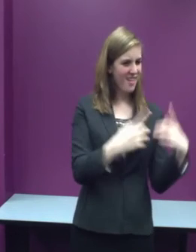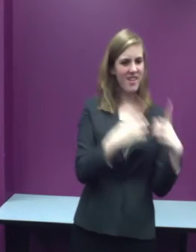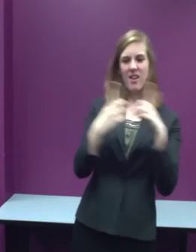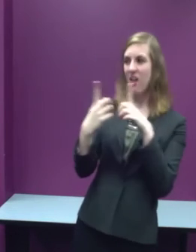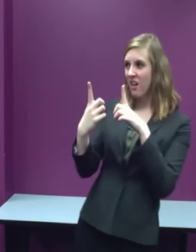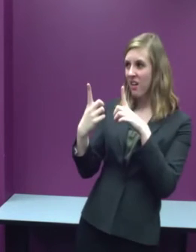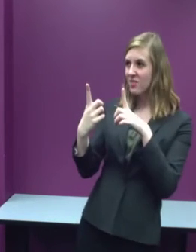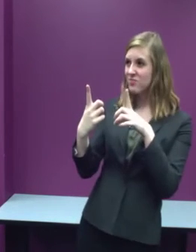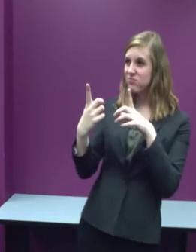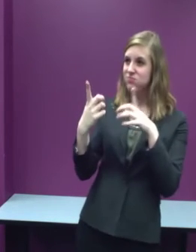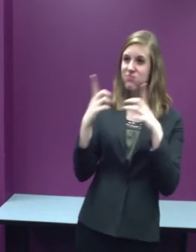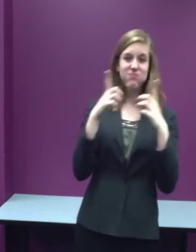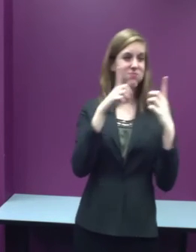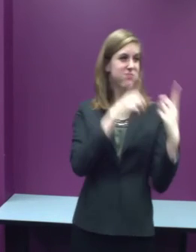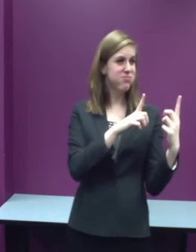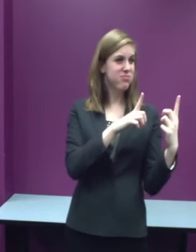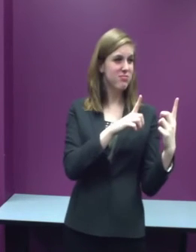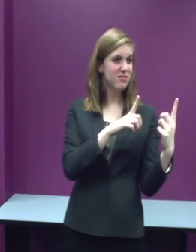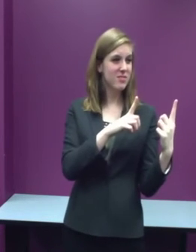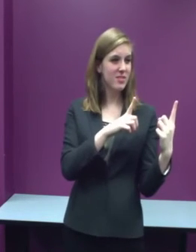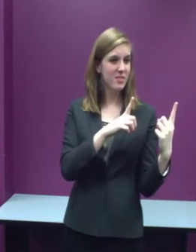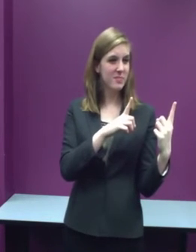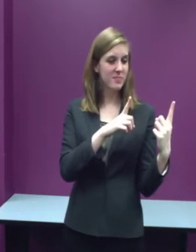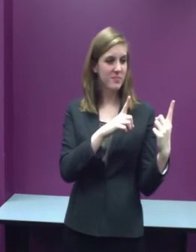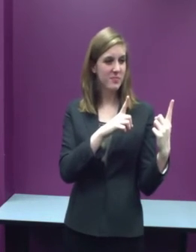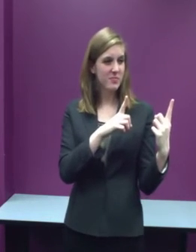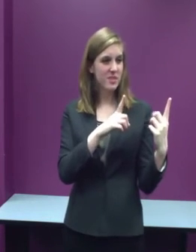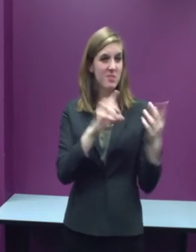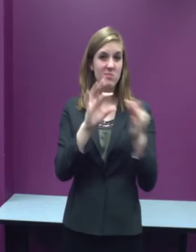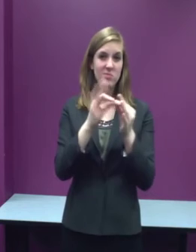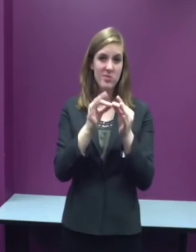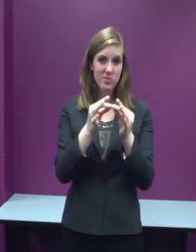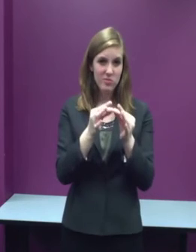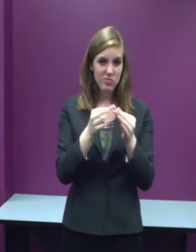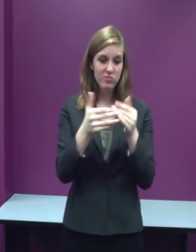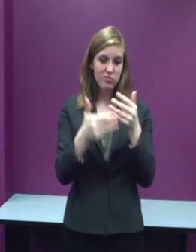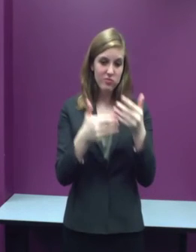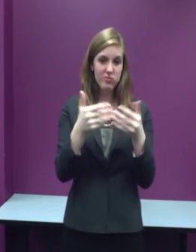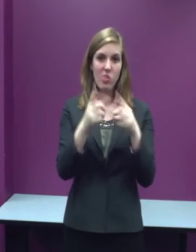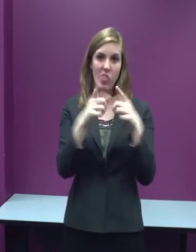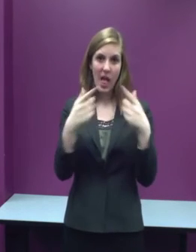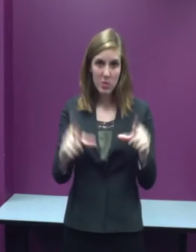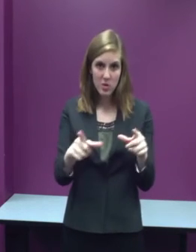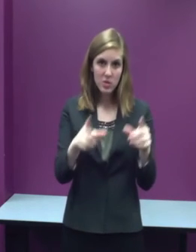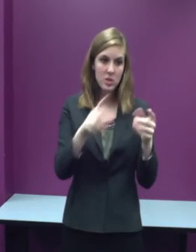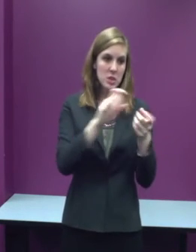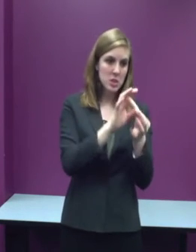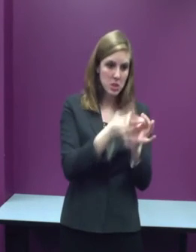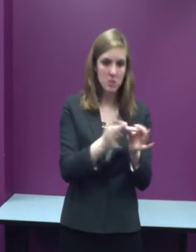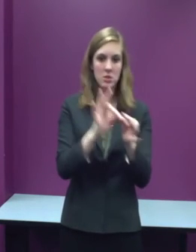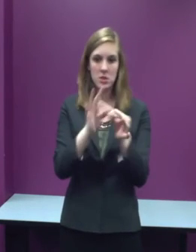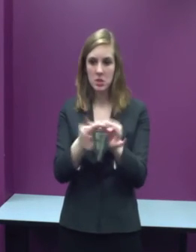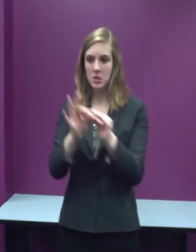As the translation proceeded from Shoshone to Hidatsa to French to English, the two captains must have realized that